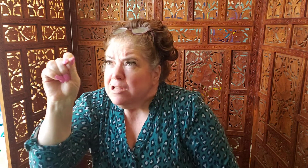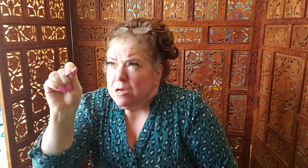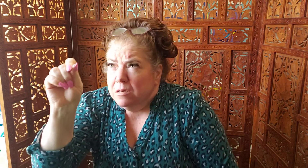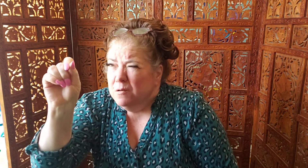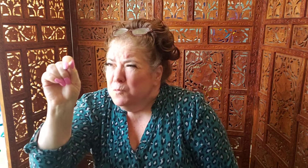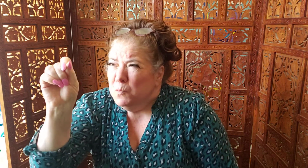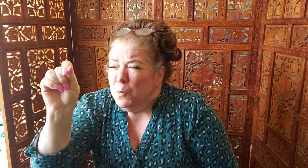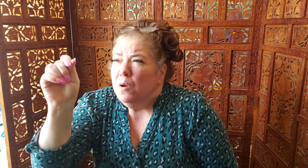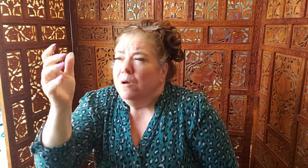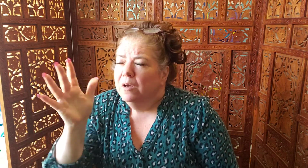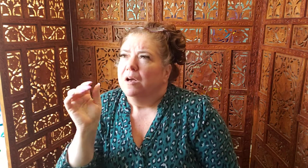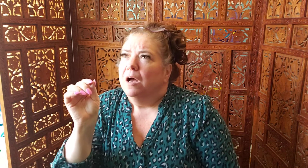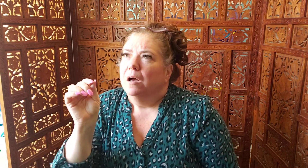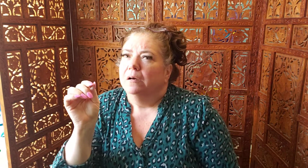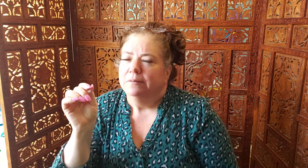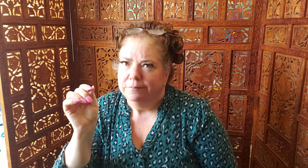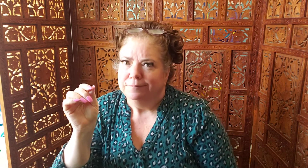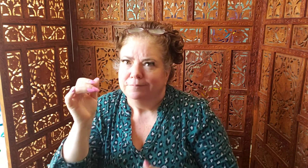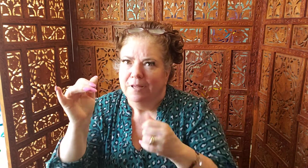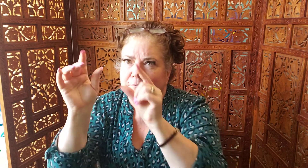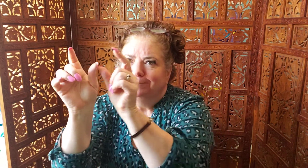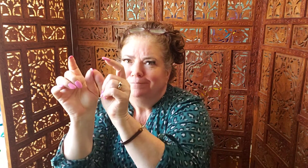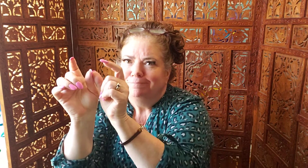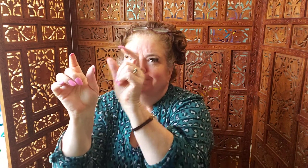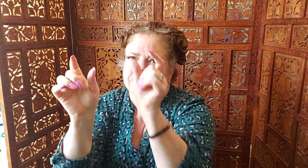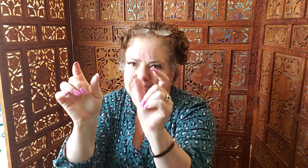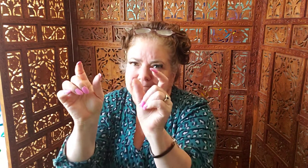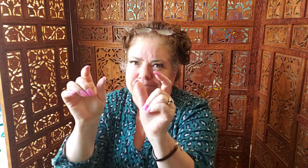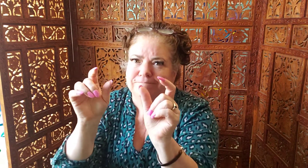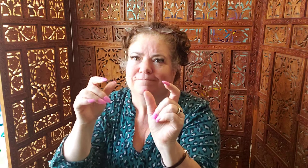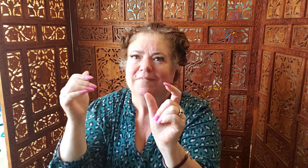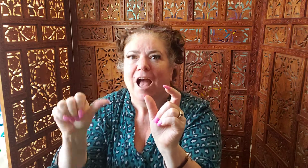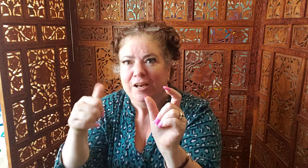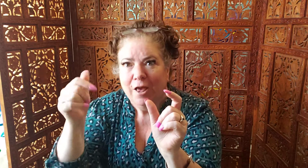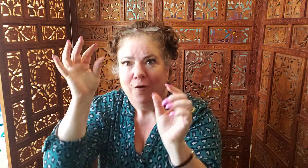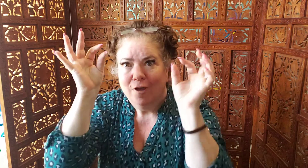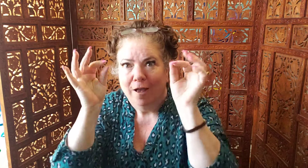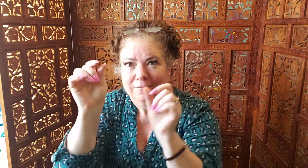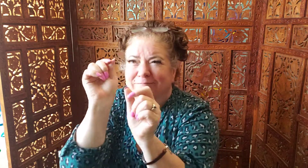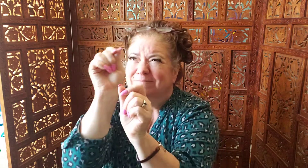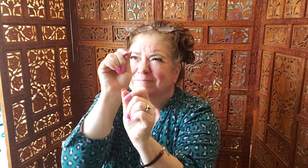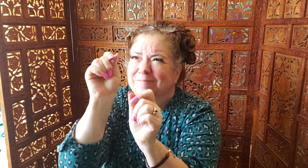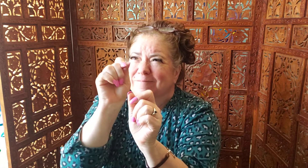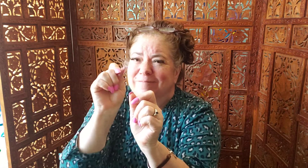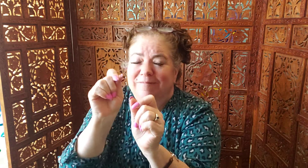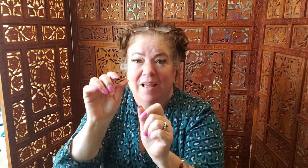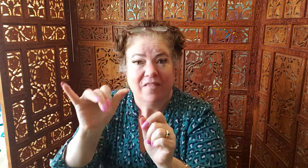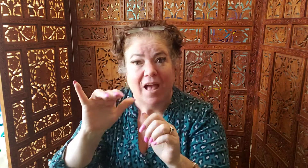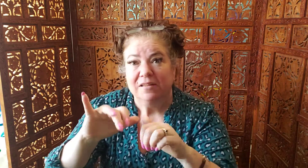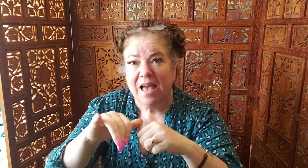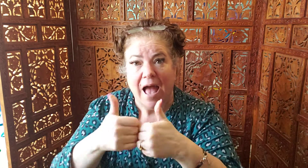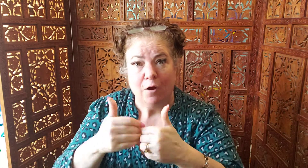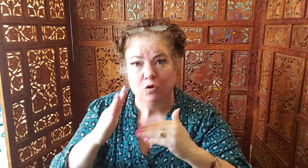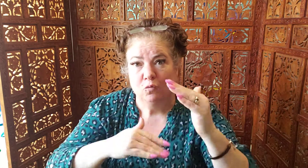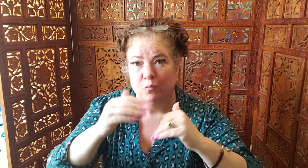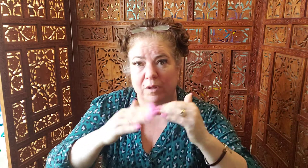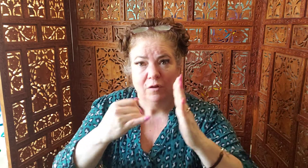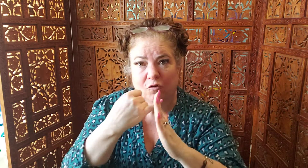that's, of course, the way everybody who makes art does it, in small pieces that build together